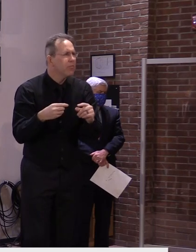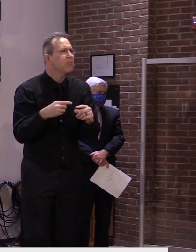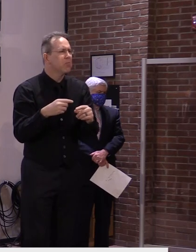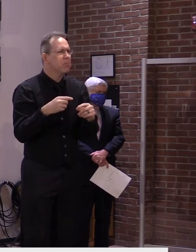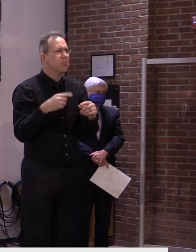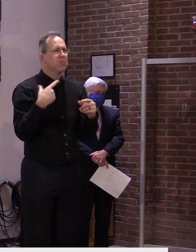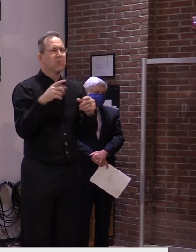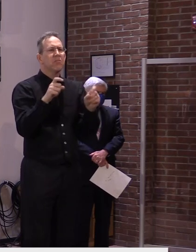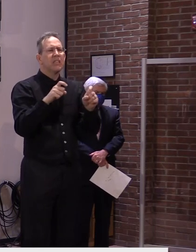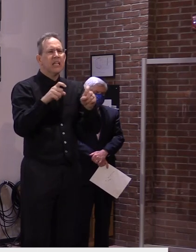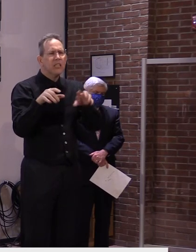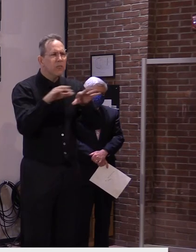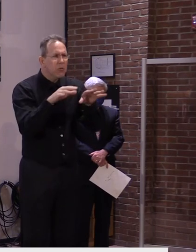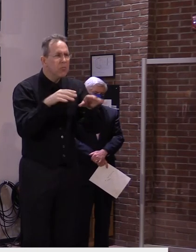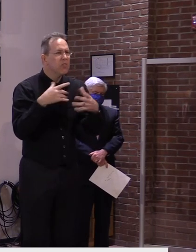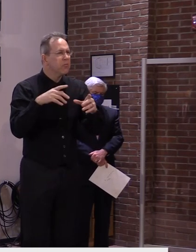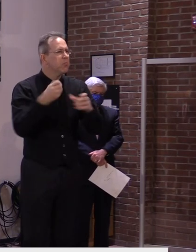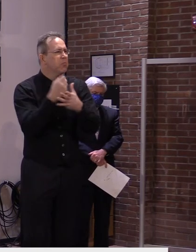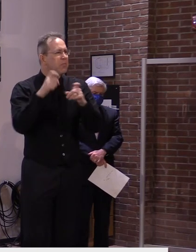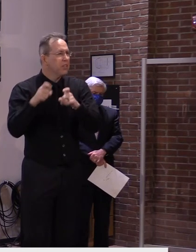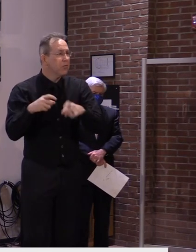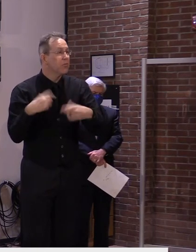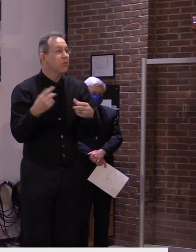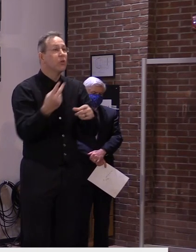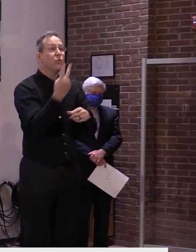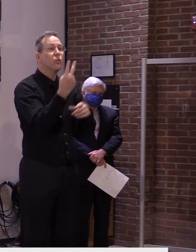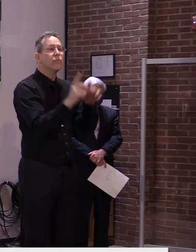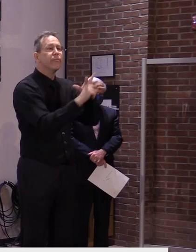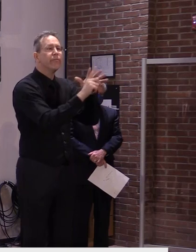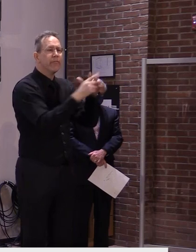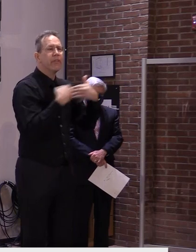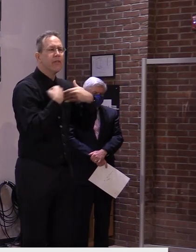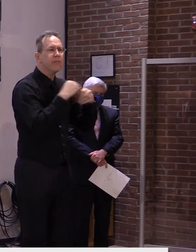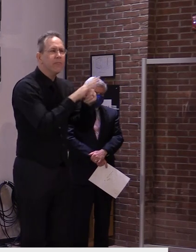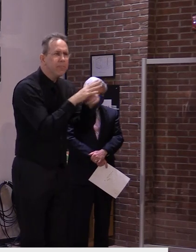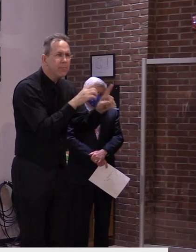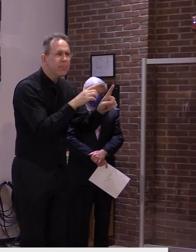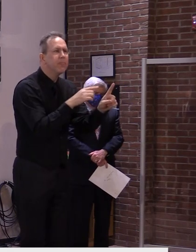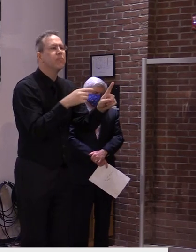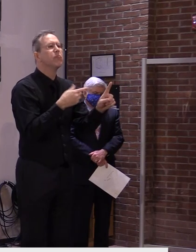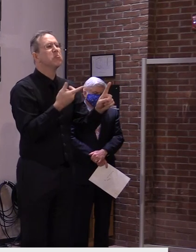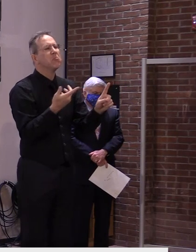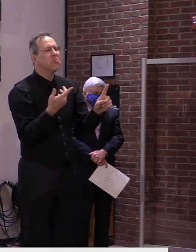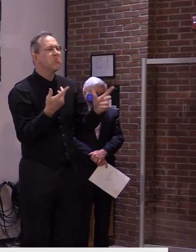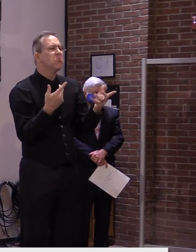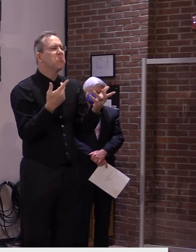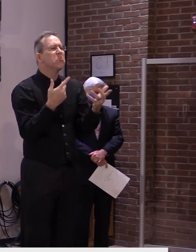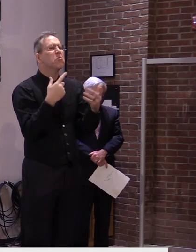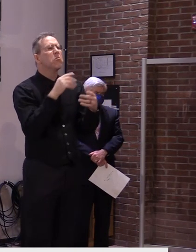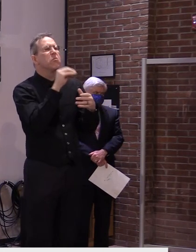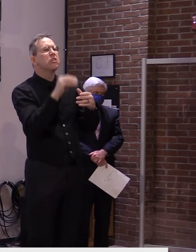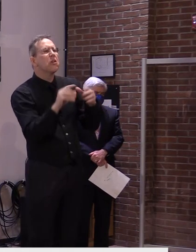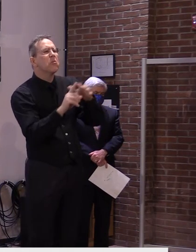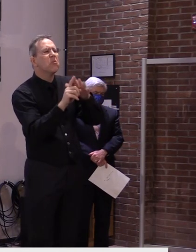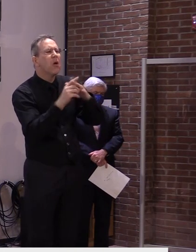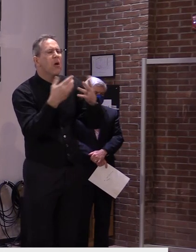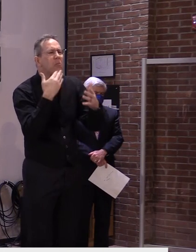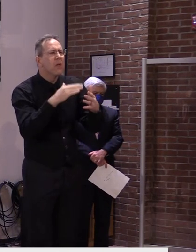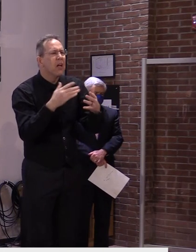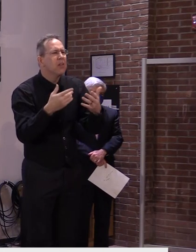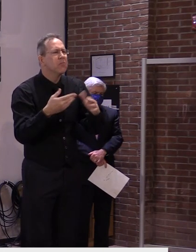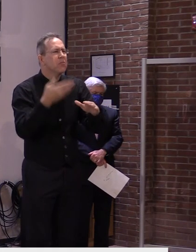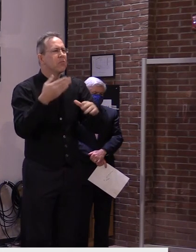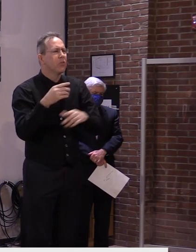two cases of COVID-19, which translates to a positivity rate of about 0.12%. This week,